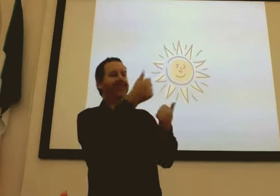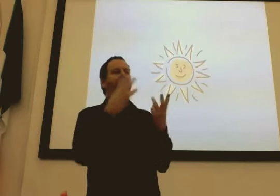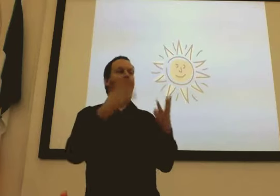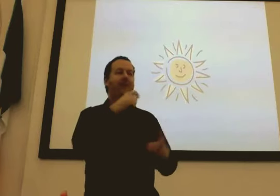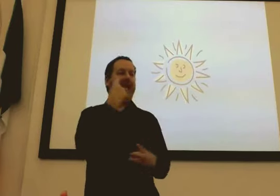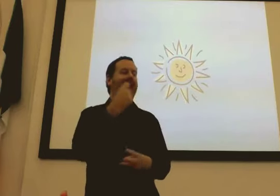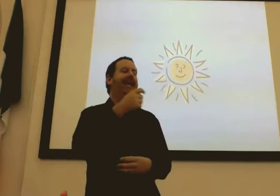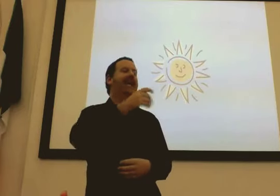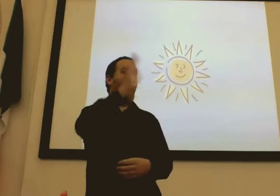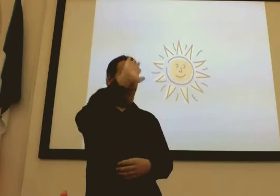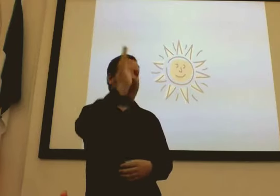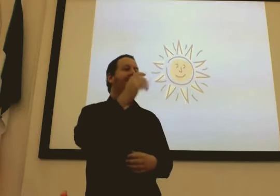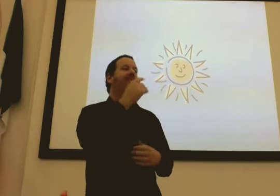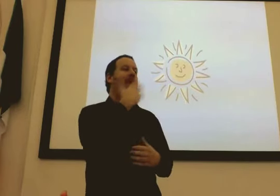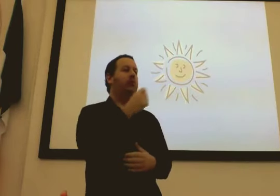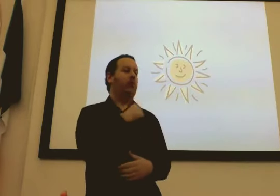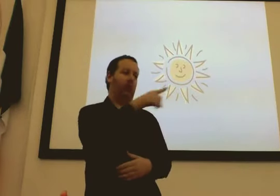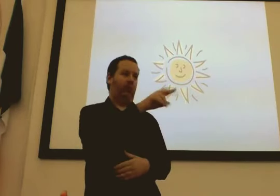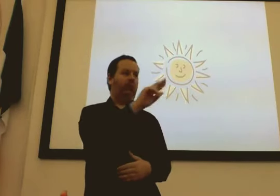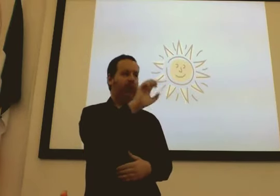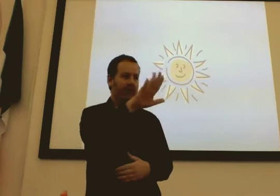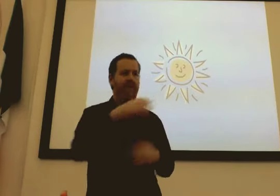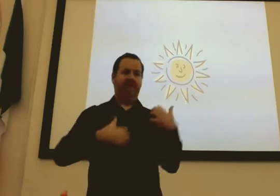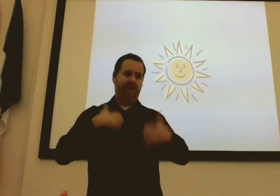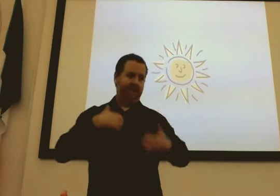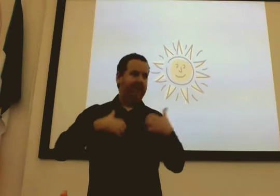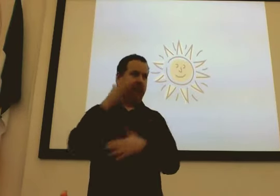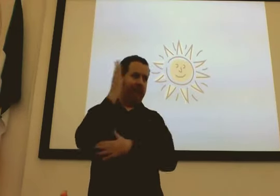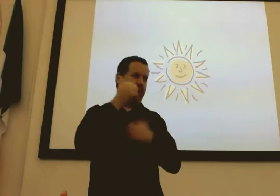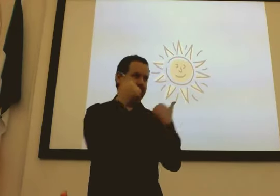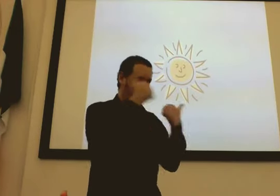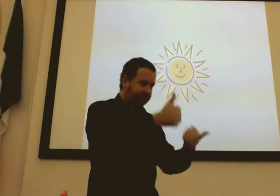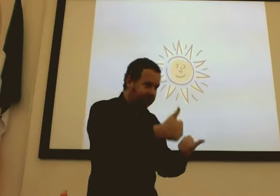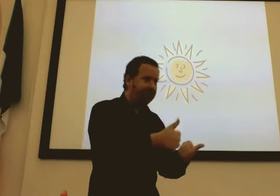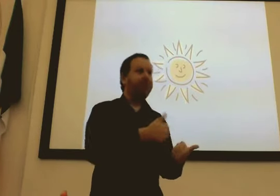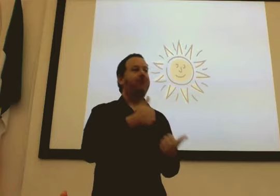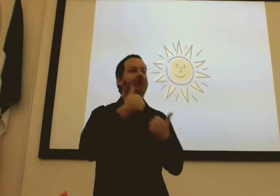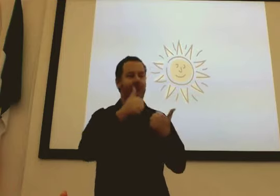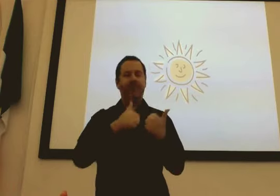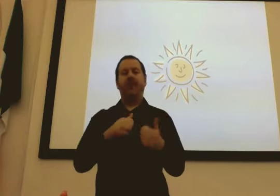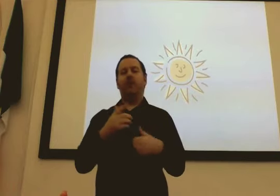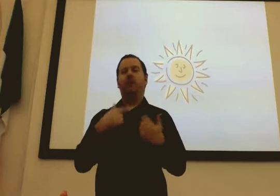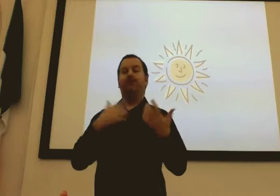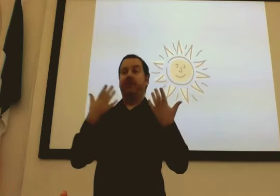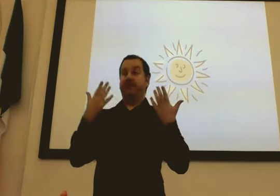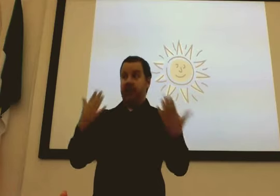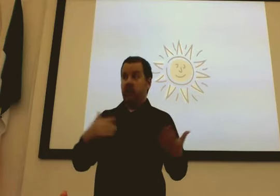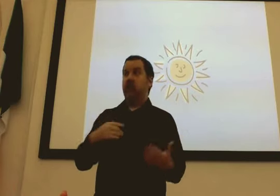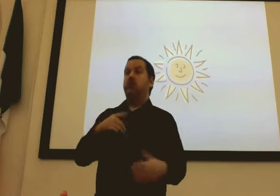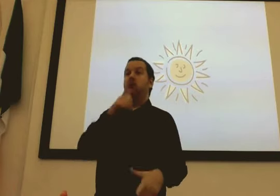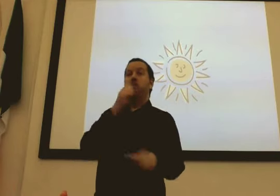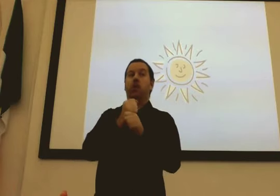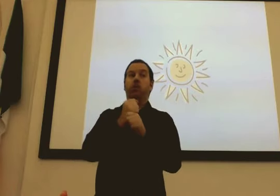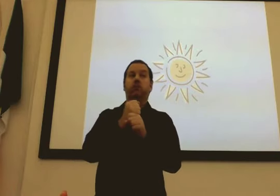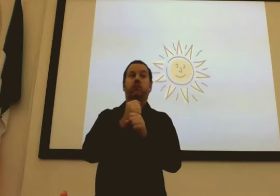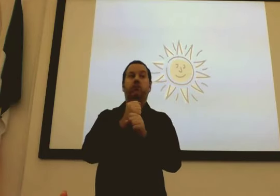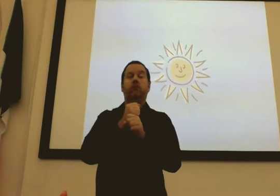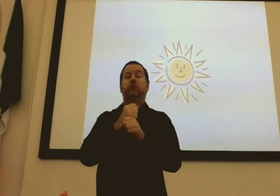Oh, sorry, she wasn't looking. I was just saying hello and thanks very much to Rachel for your interest in the presentation. It was great. So now I'm going to